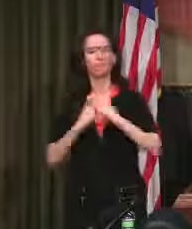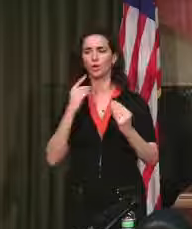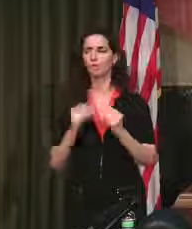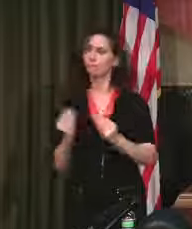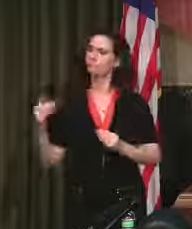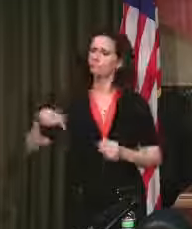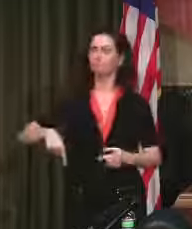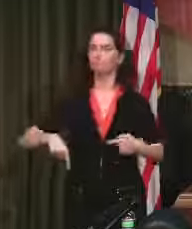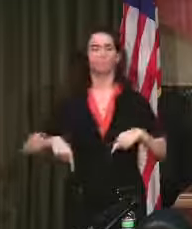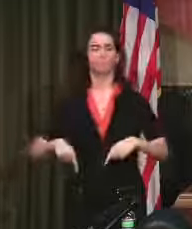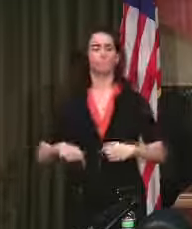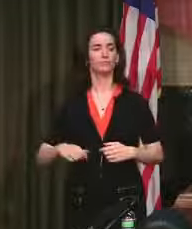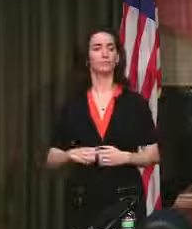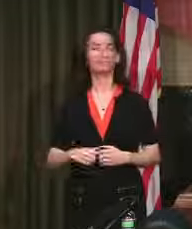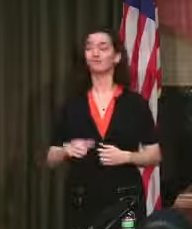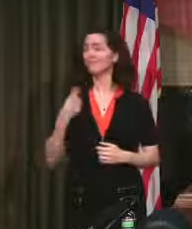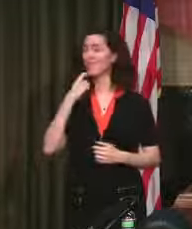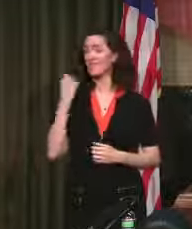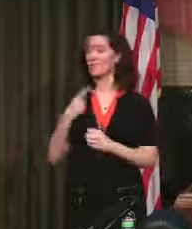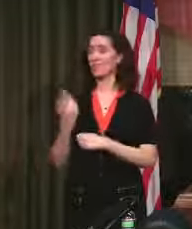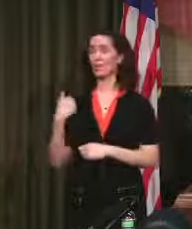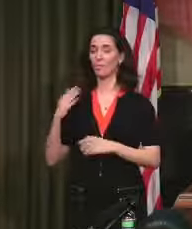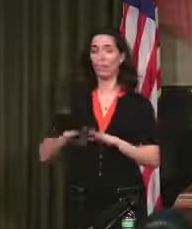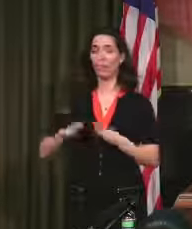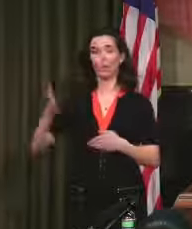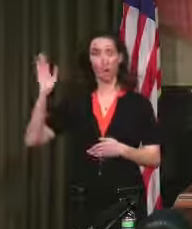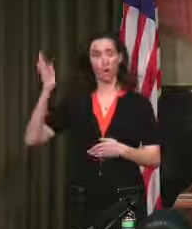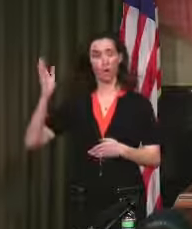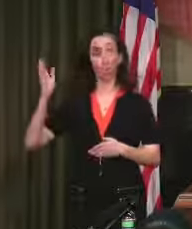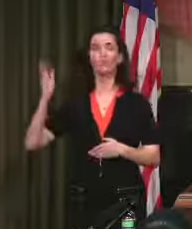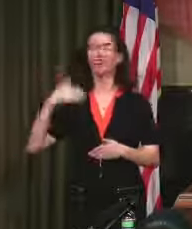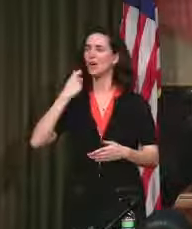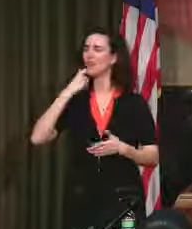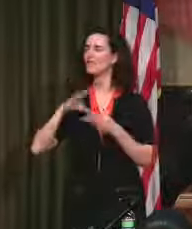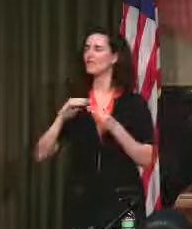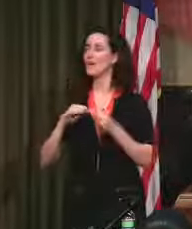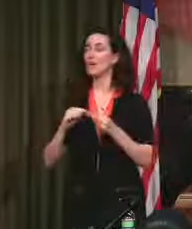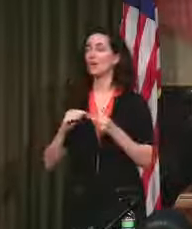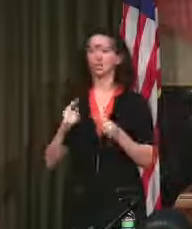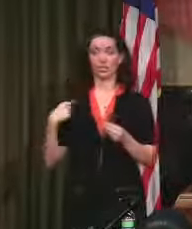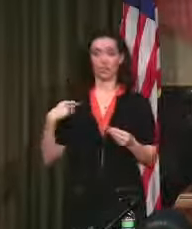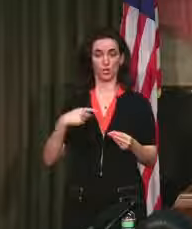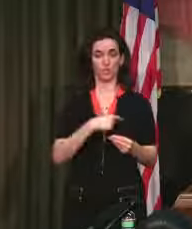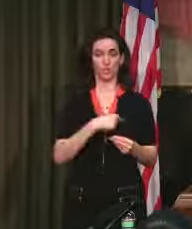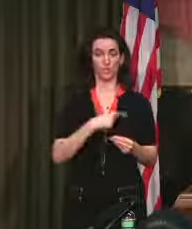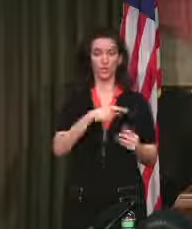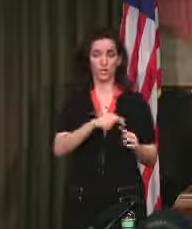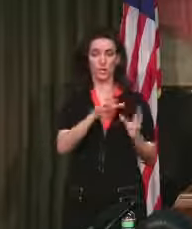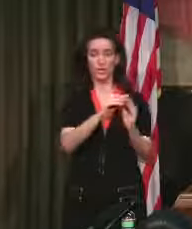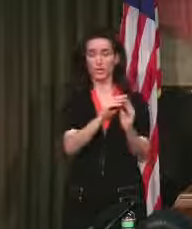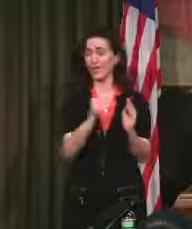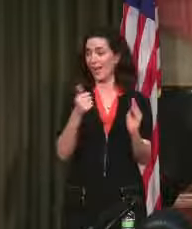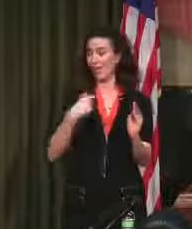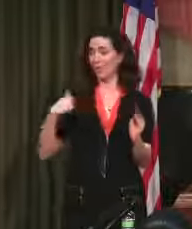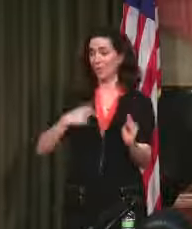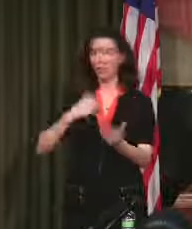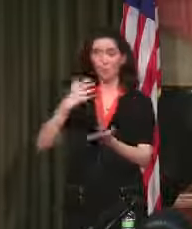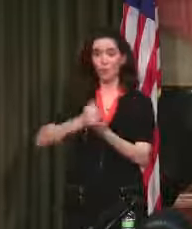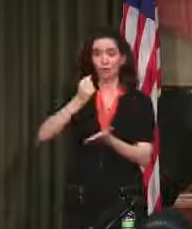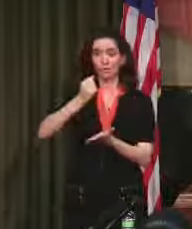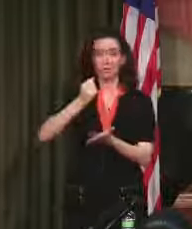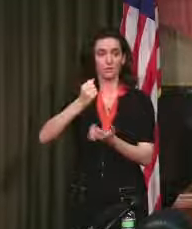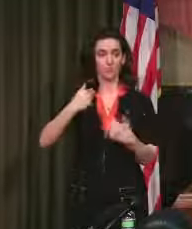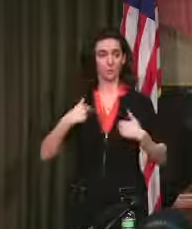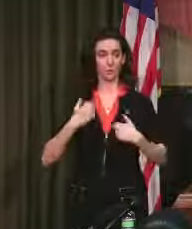opening address just a few days ago, none of us here at the Capitol won during the special session. Not